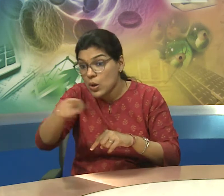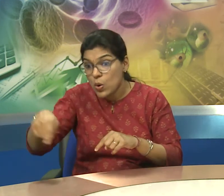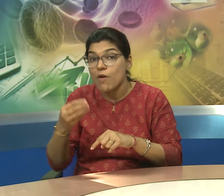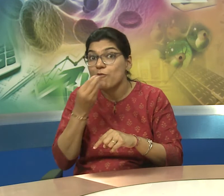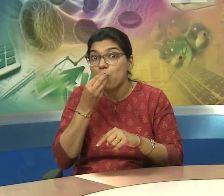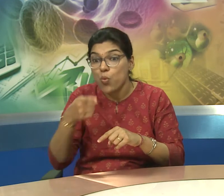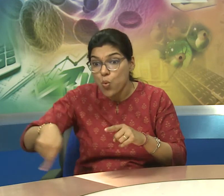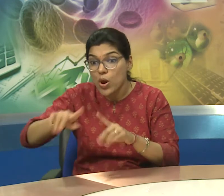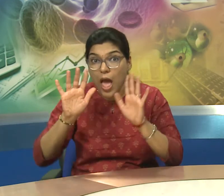are